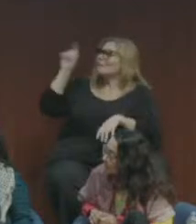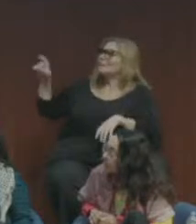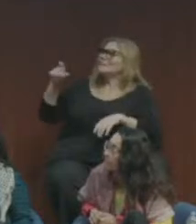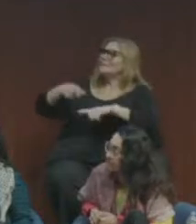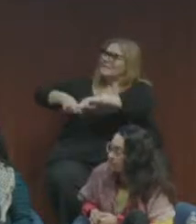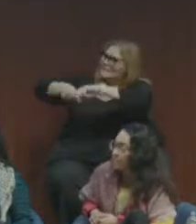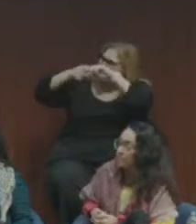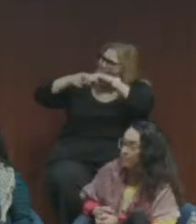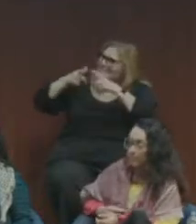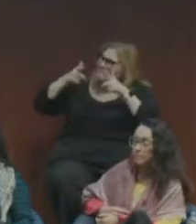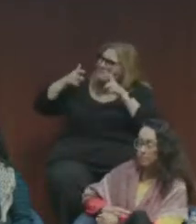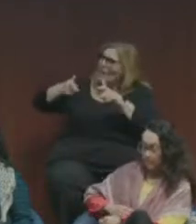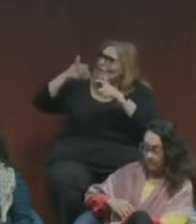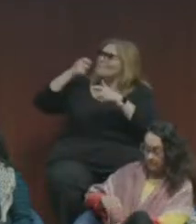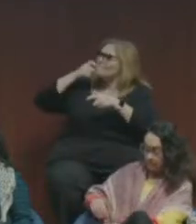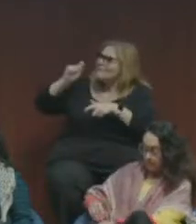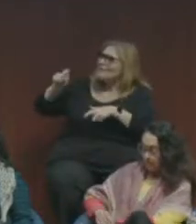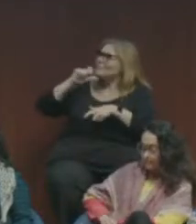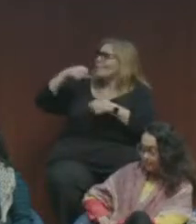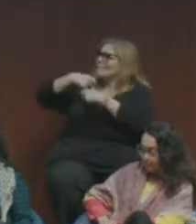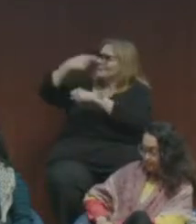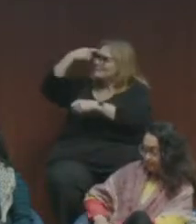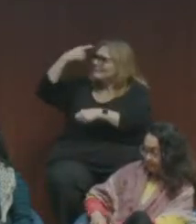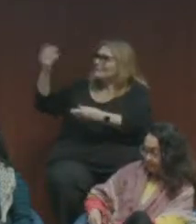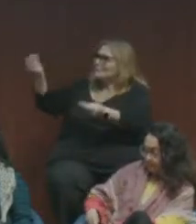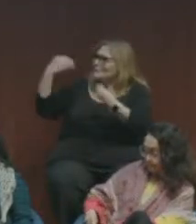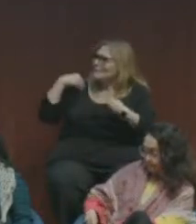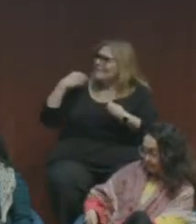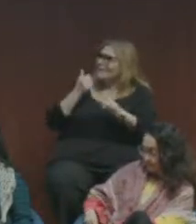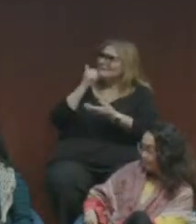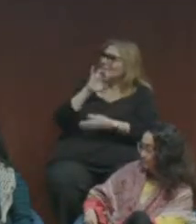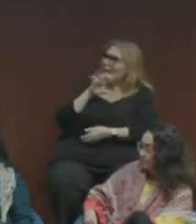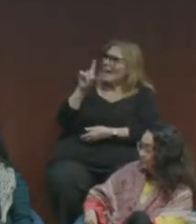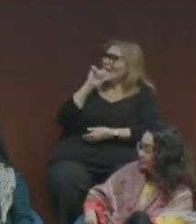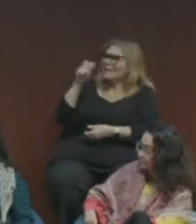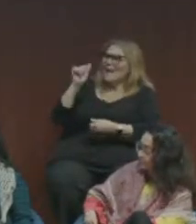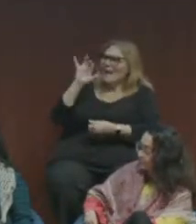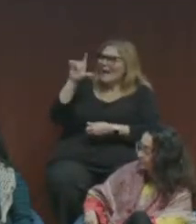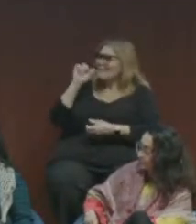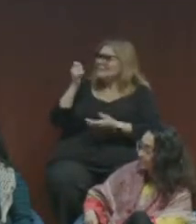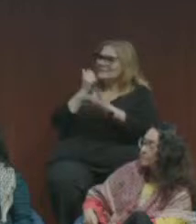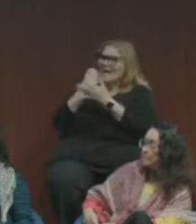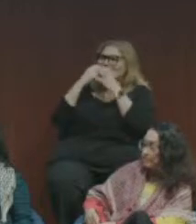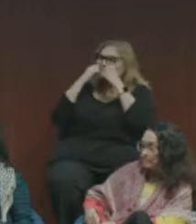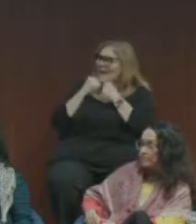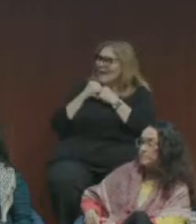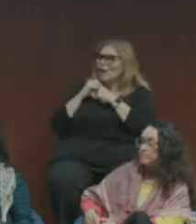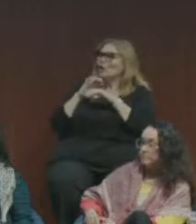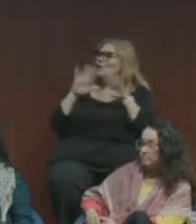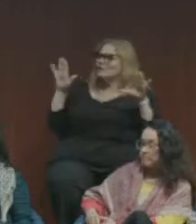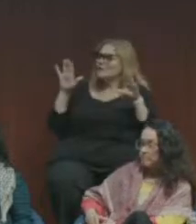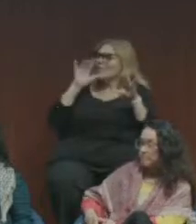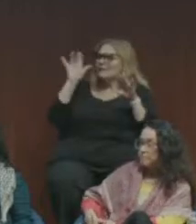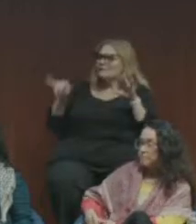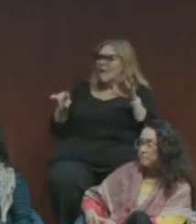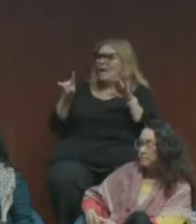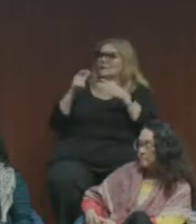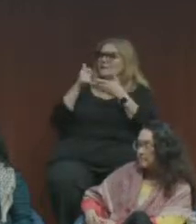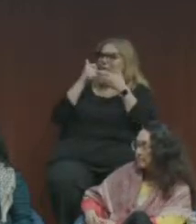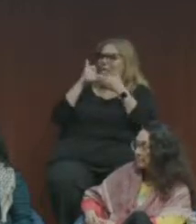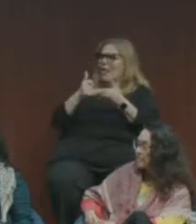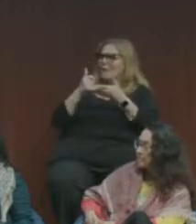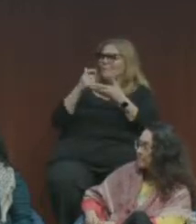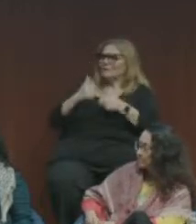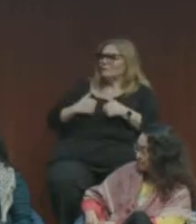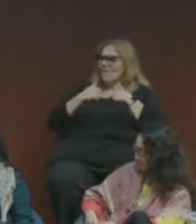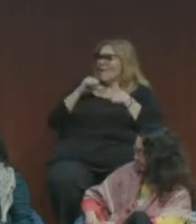ceasefire. Because it doesn't make any sense to give us aid. Aid is not an act of care. It's not act of